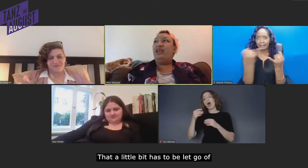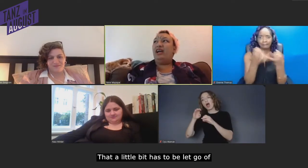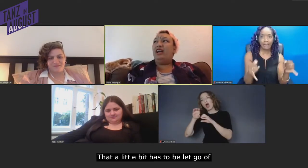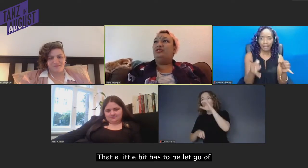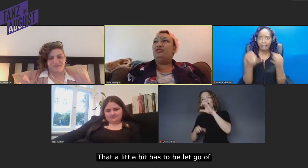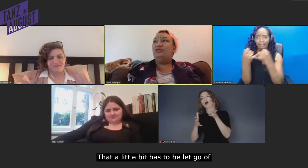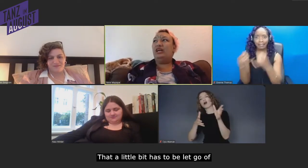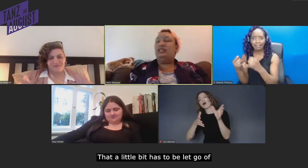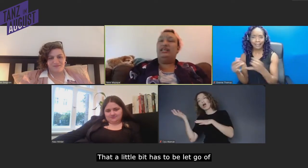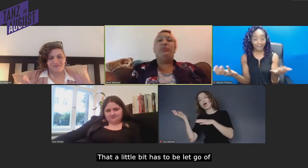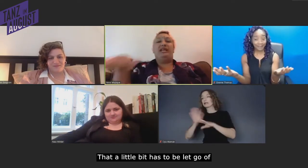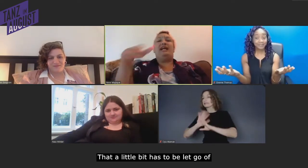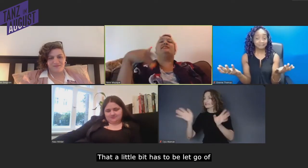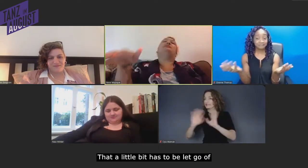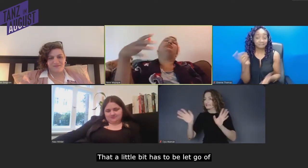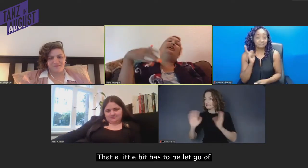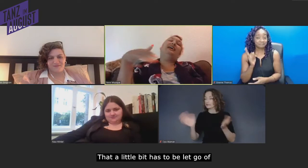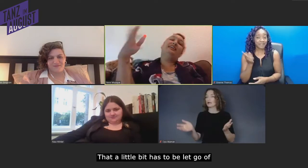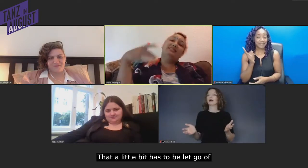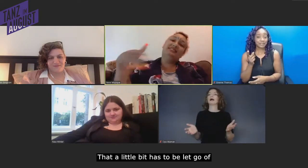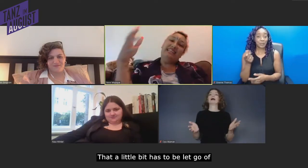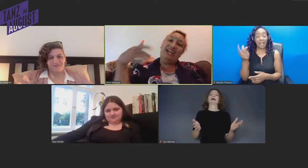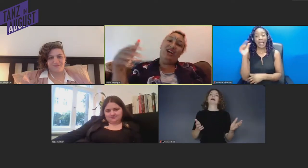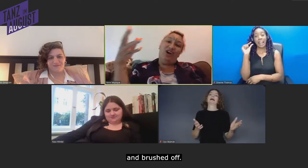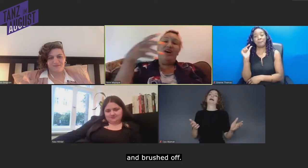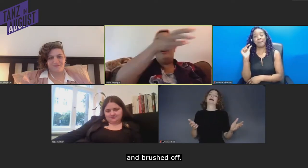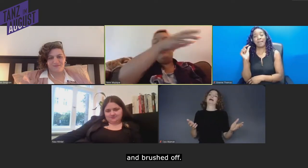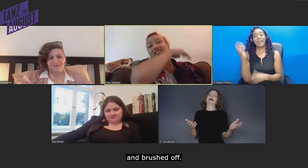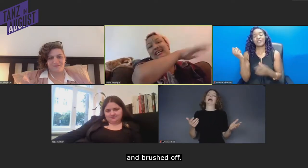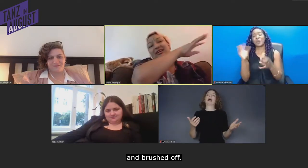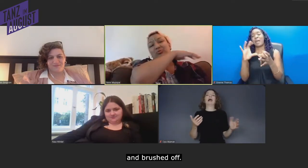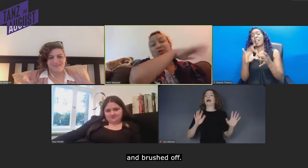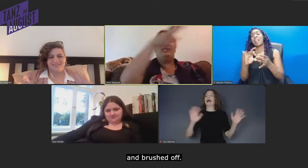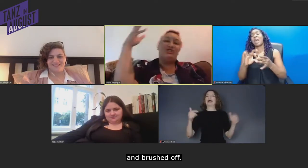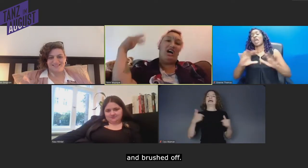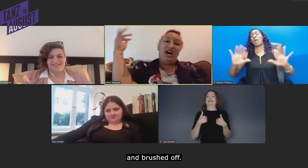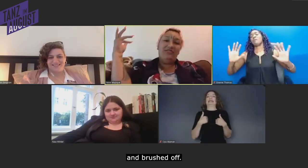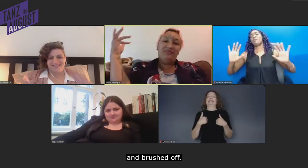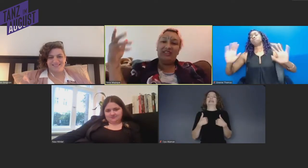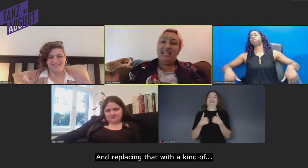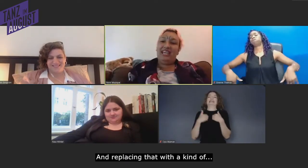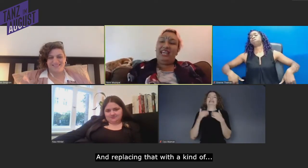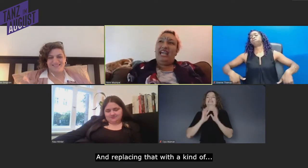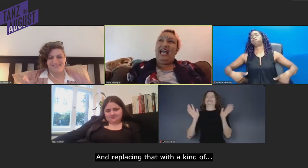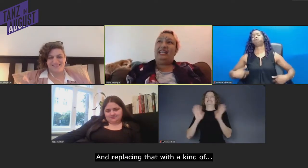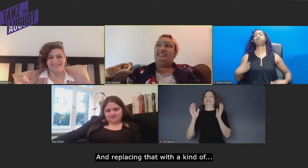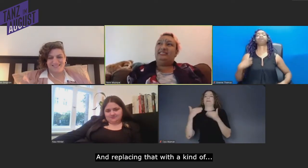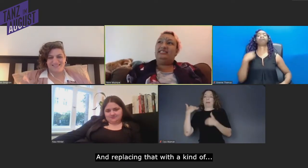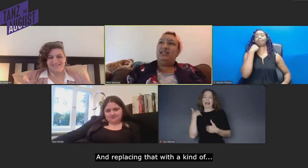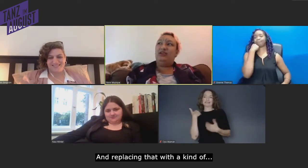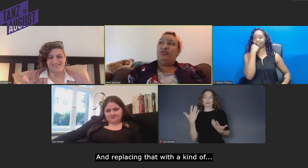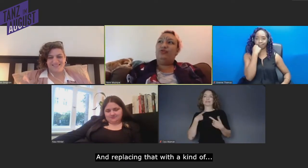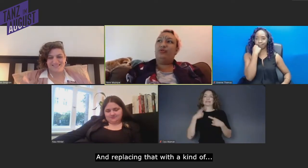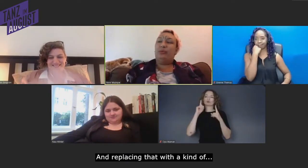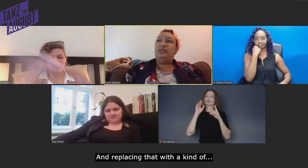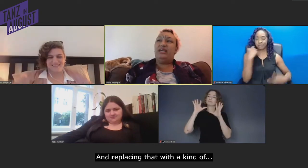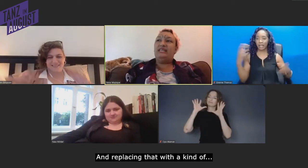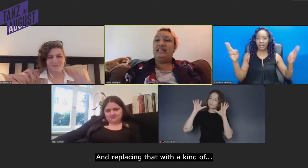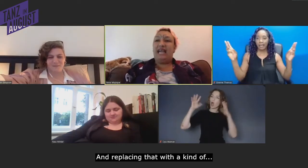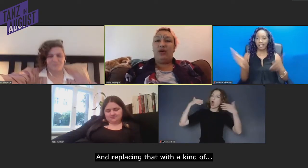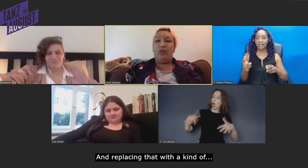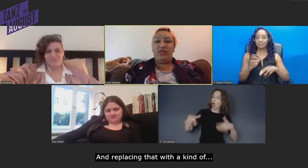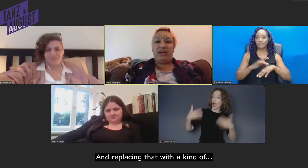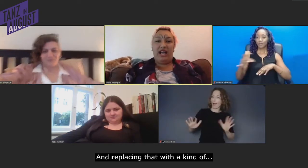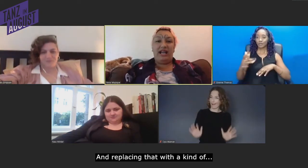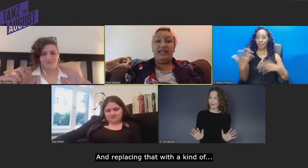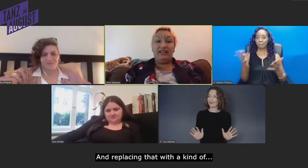That a little bit has to be like let go of and like brushed off, and replacing